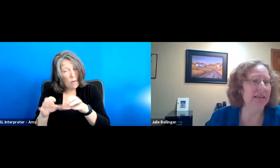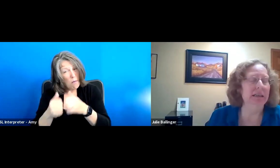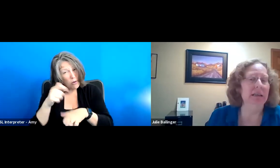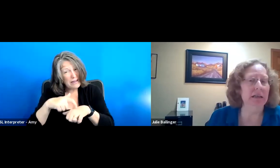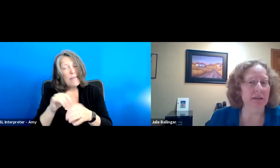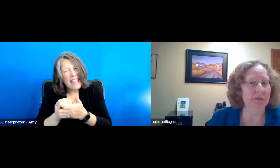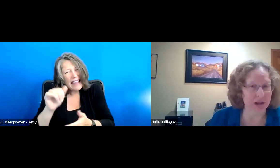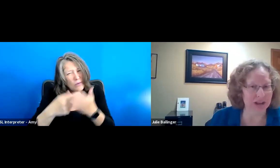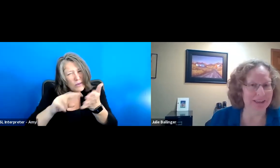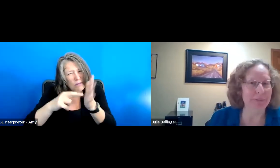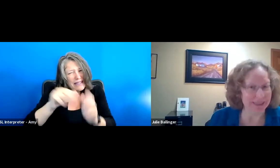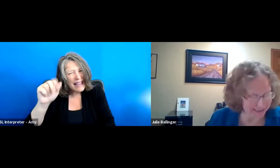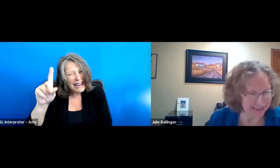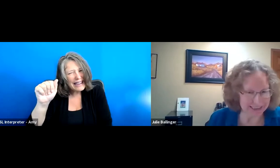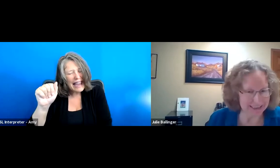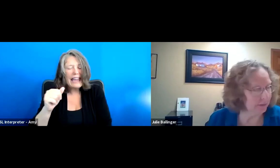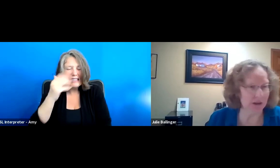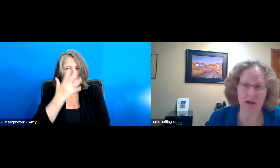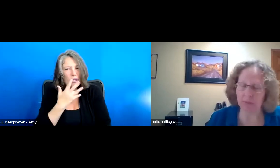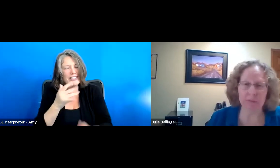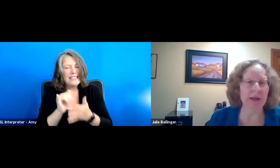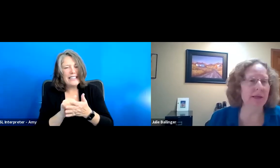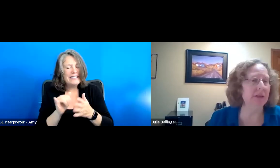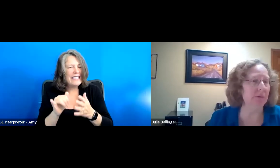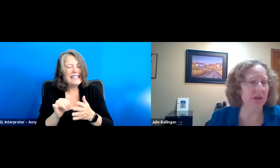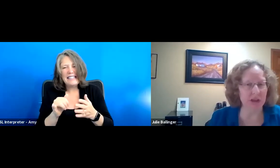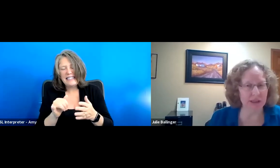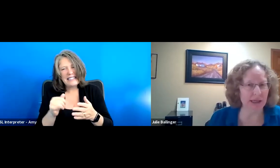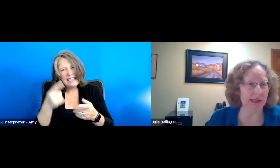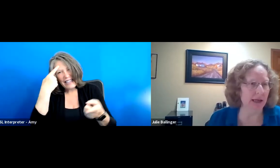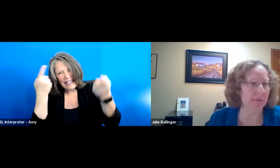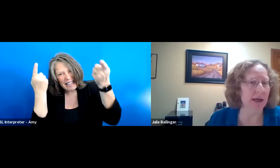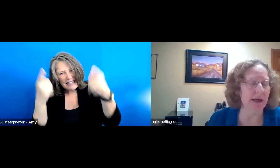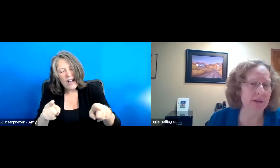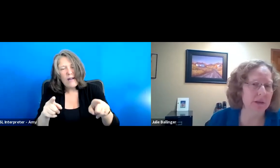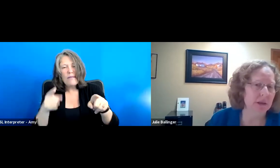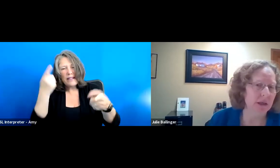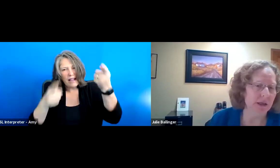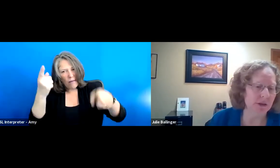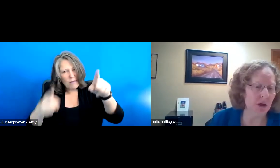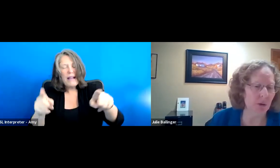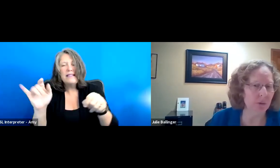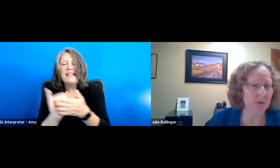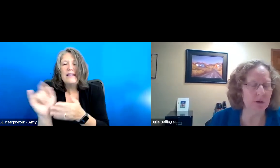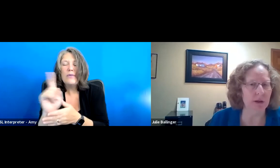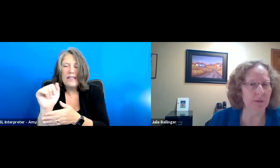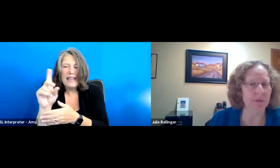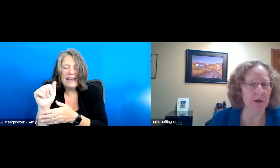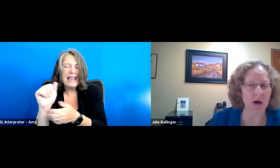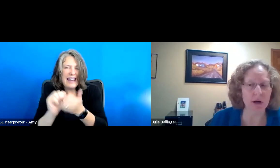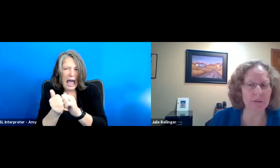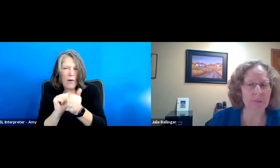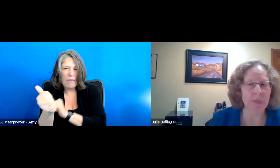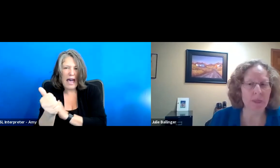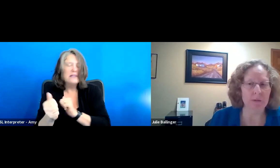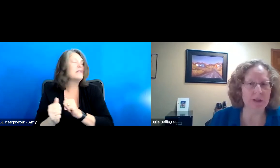ADA, unfortunately, but it is. It was the compromise in which to get the ADA passed. And so